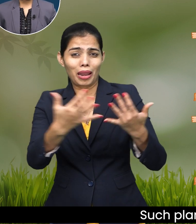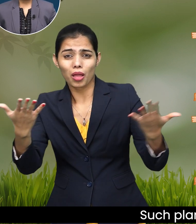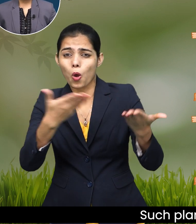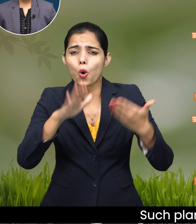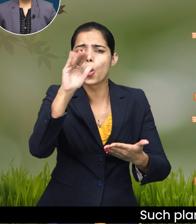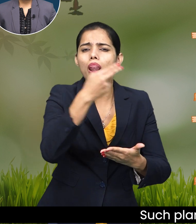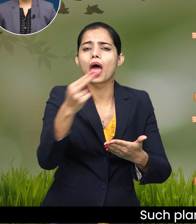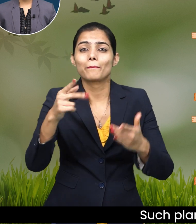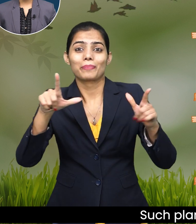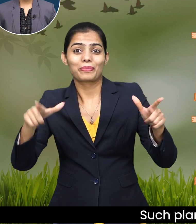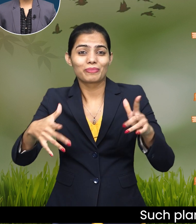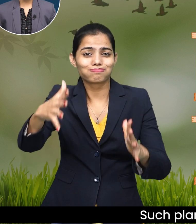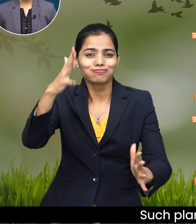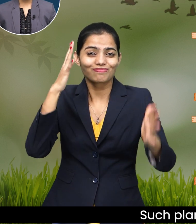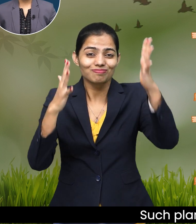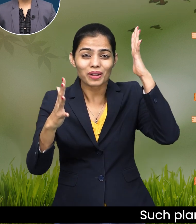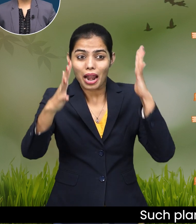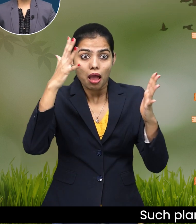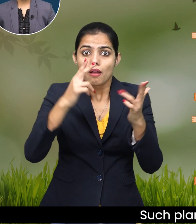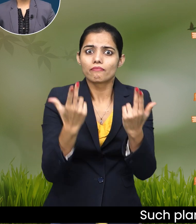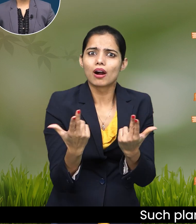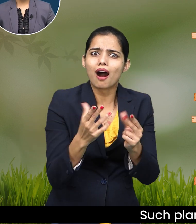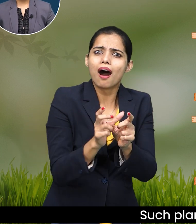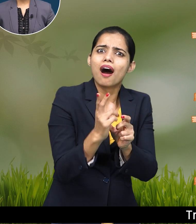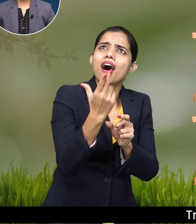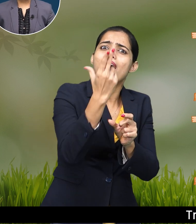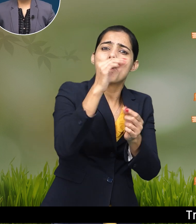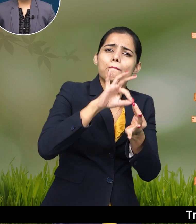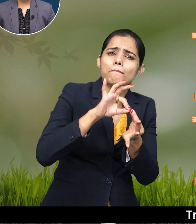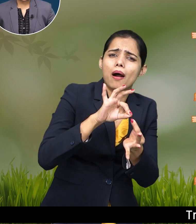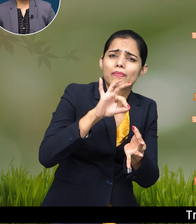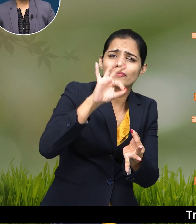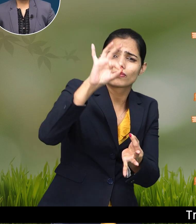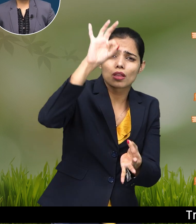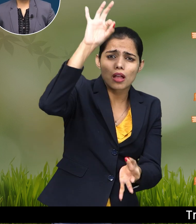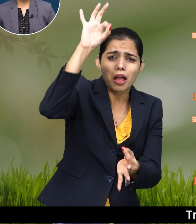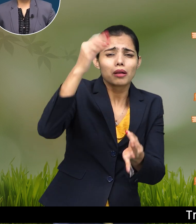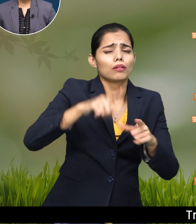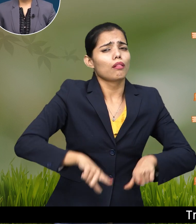Such plants are called trees. Trees are tall,